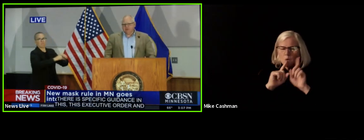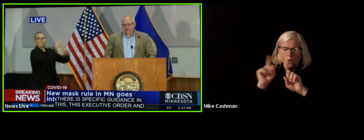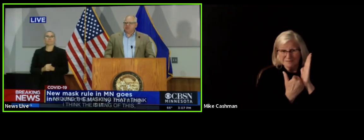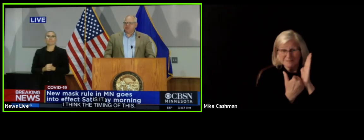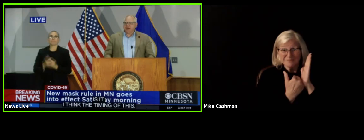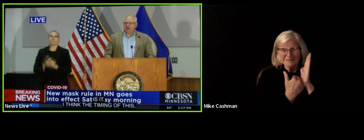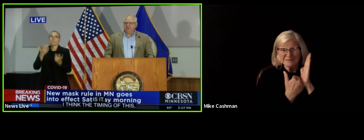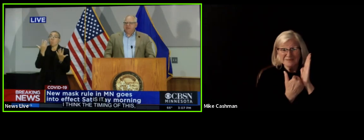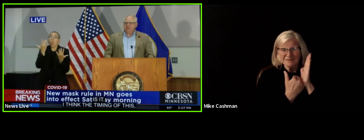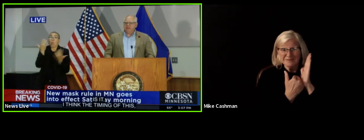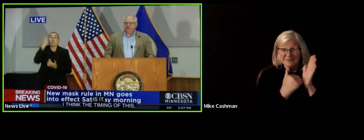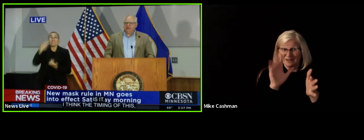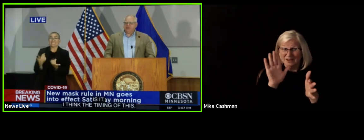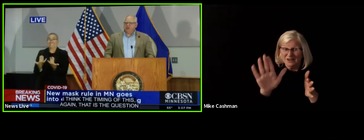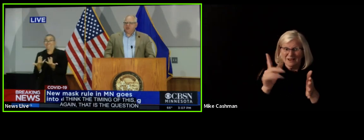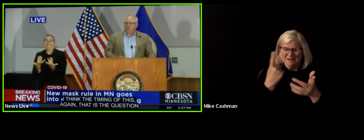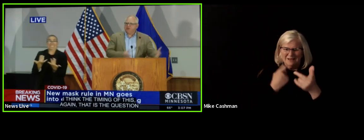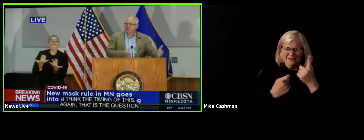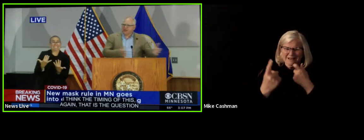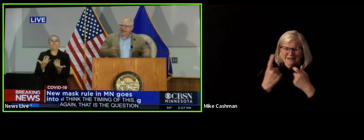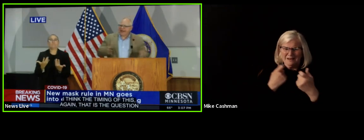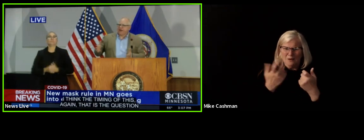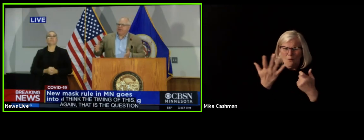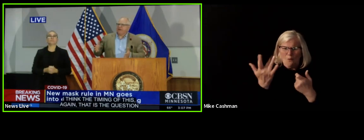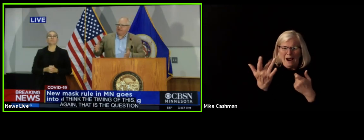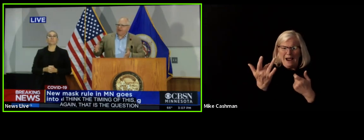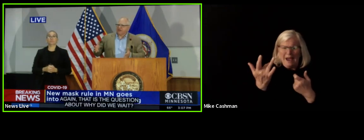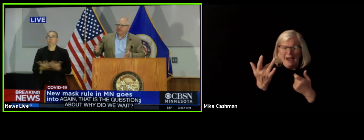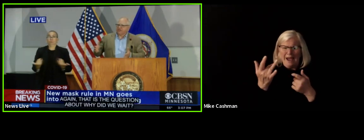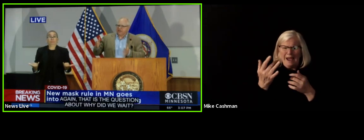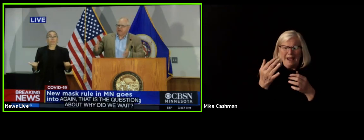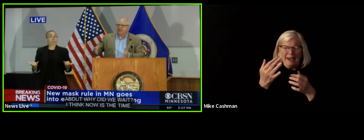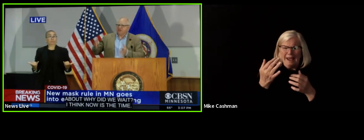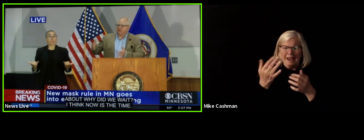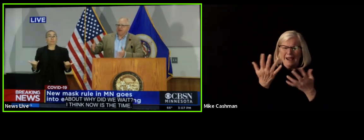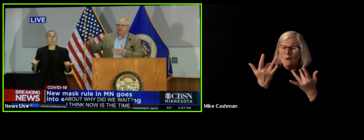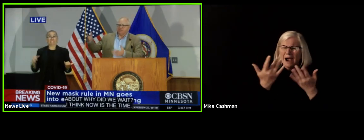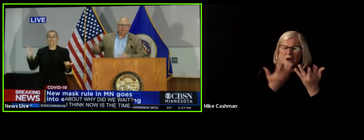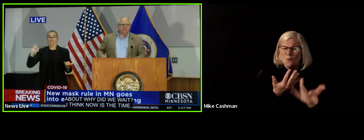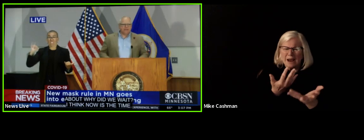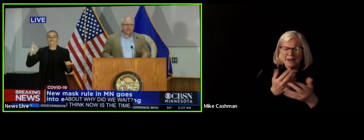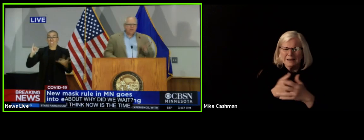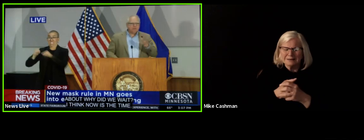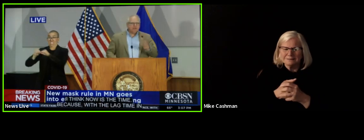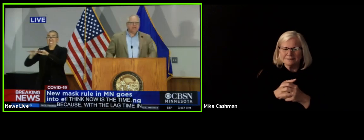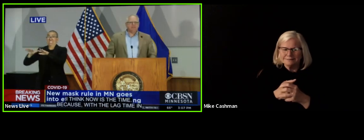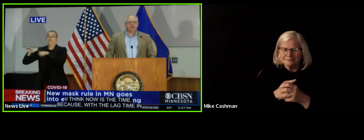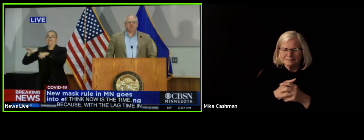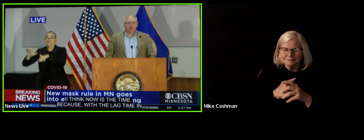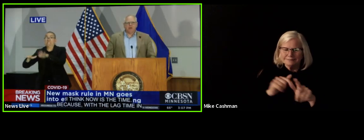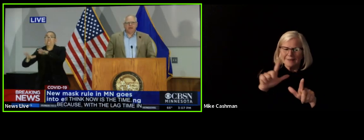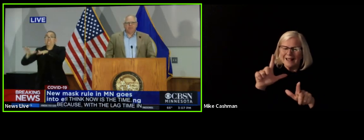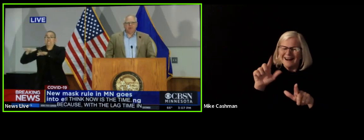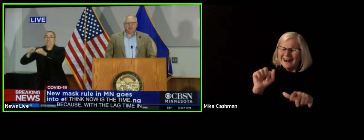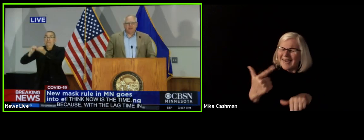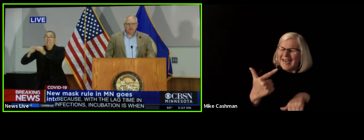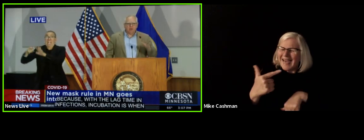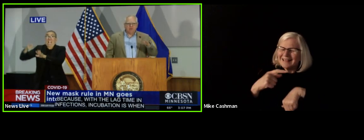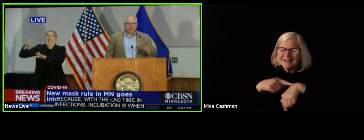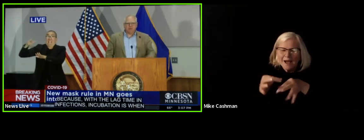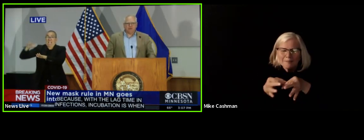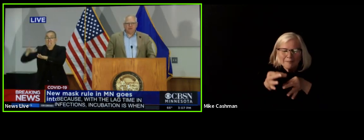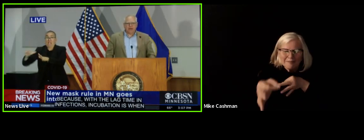the time, because with this lag time in infections, incubation infections, when we see it, it's about a 21-day period in